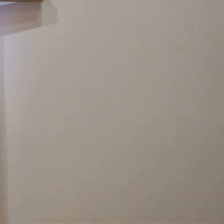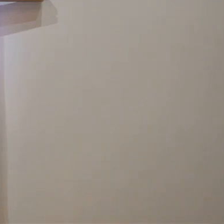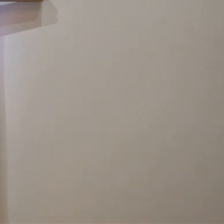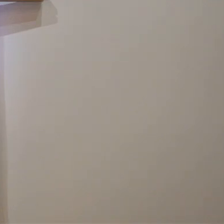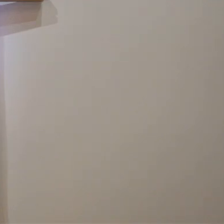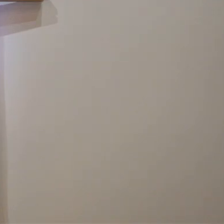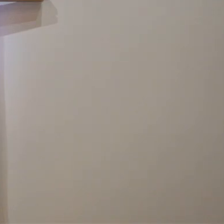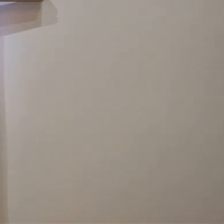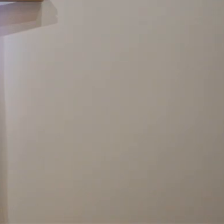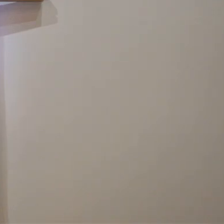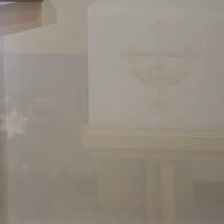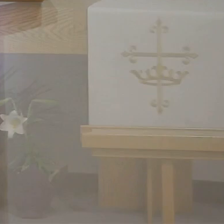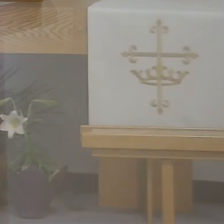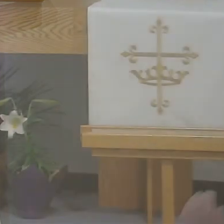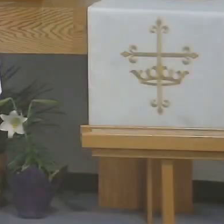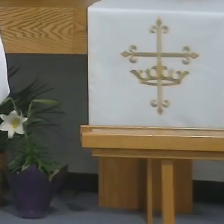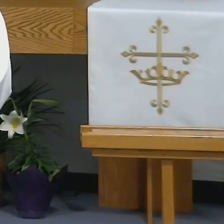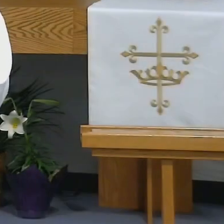Lord.